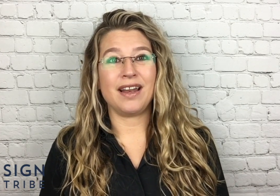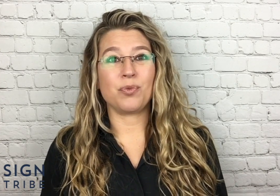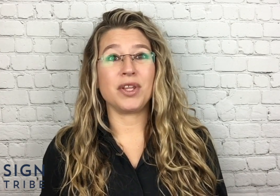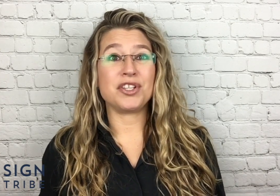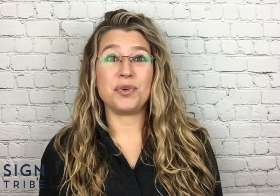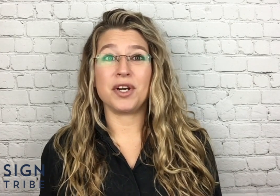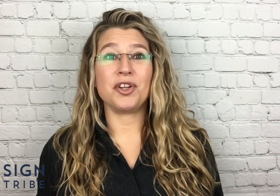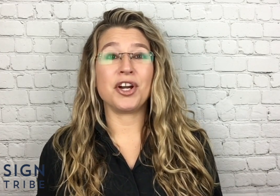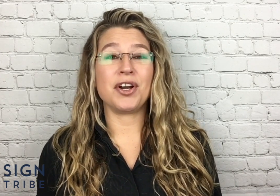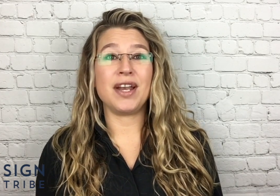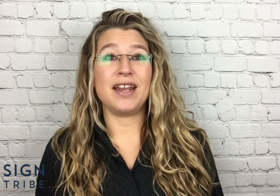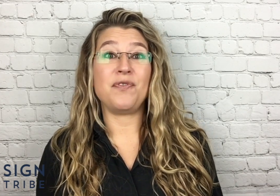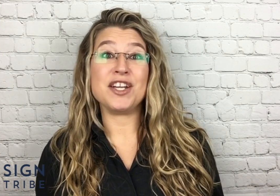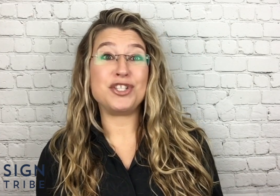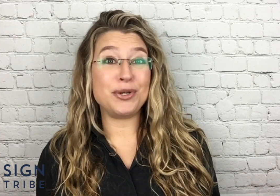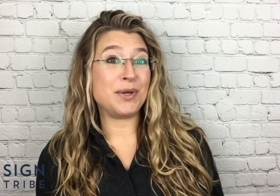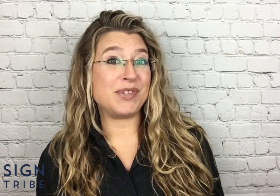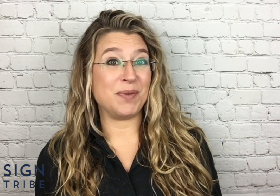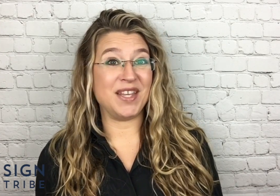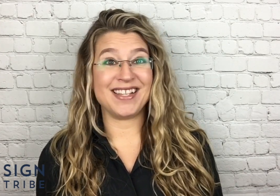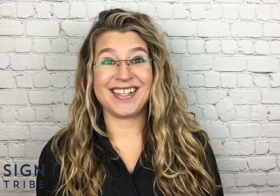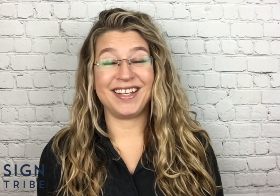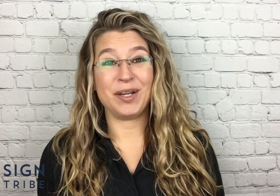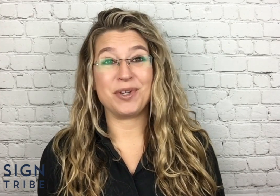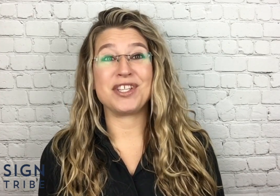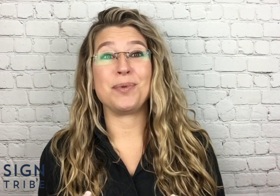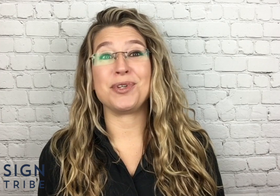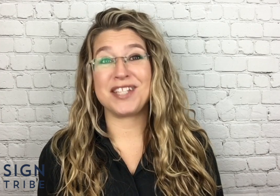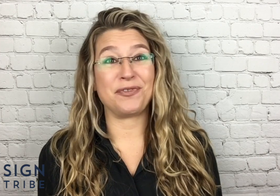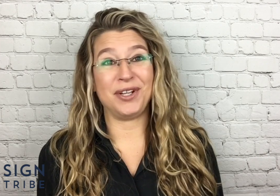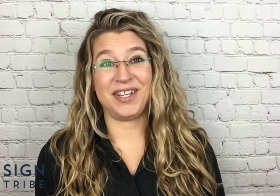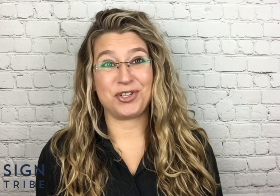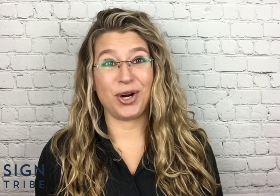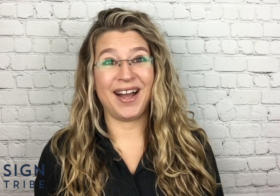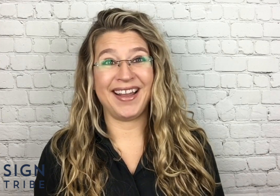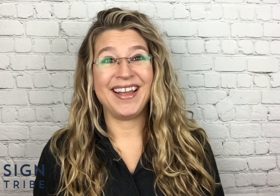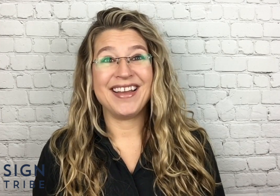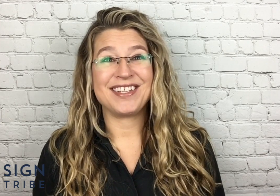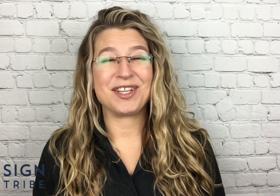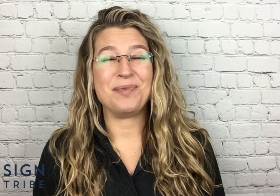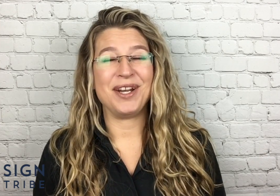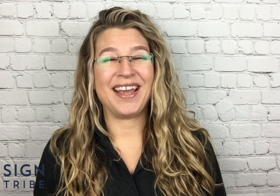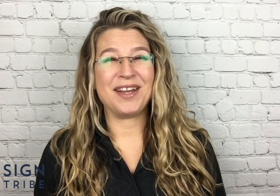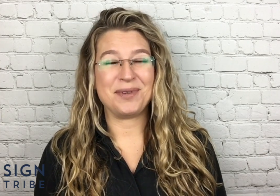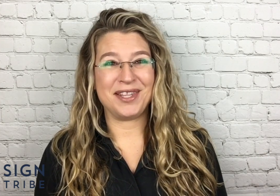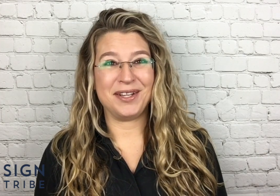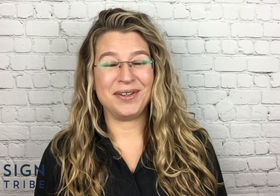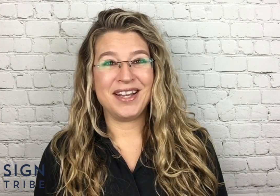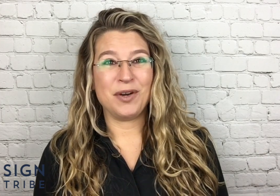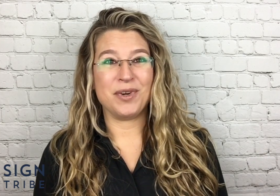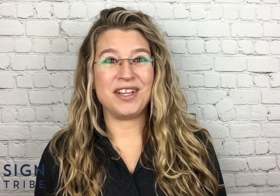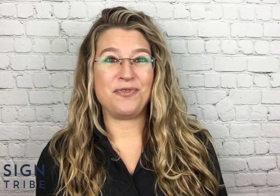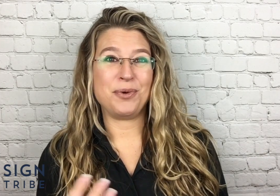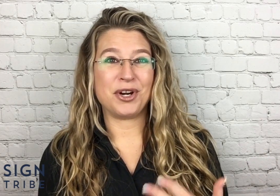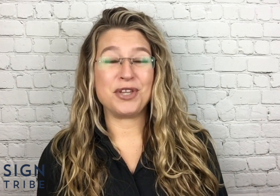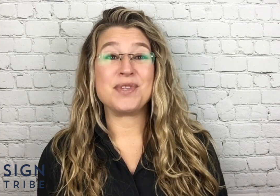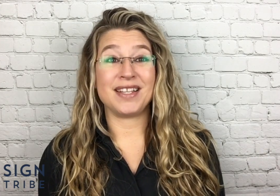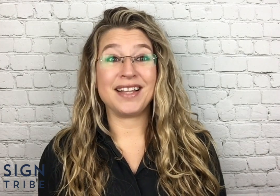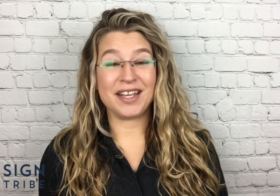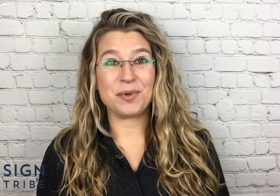really do want to learn. And if they do know something in sign language, they will definitely try to communicate with you if you are using that language